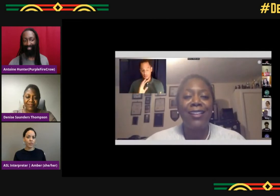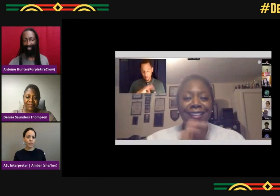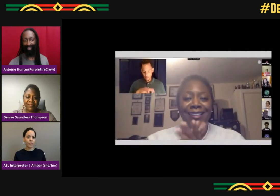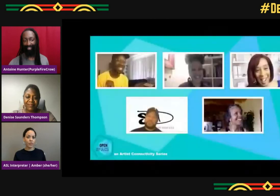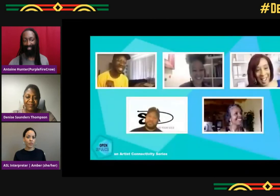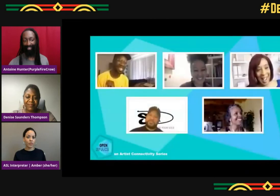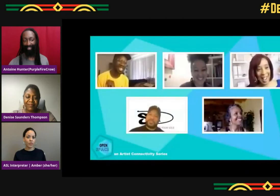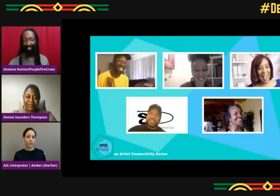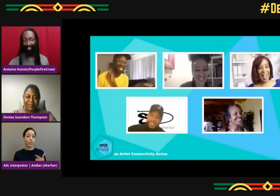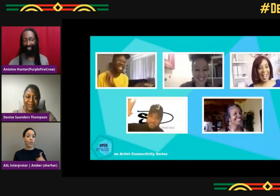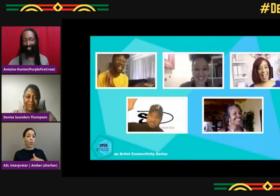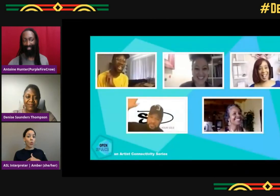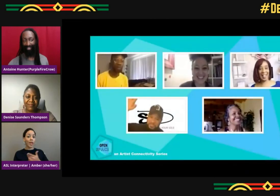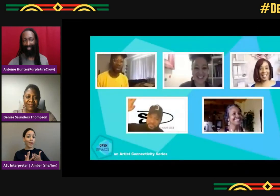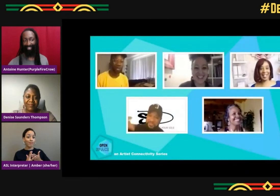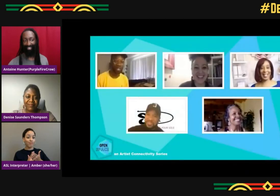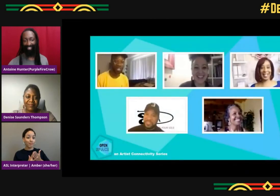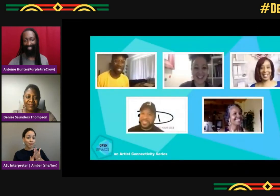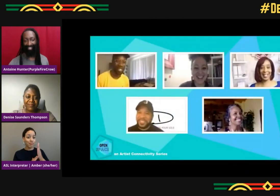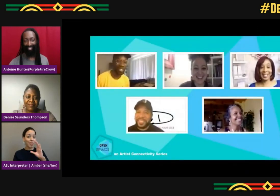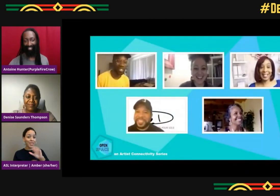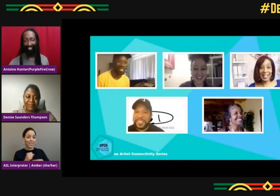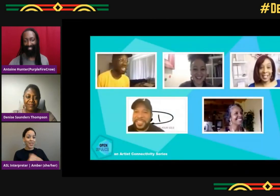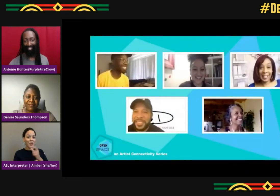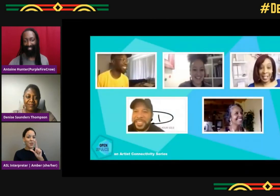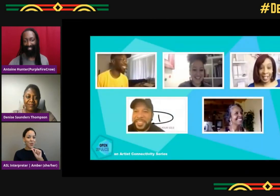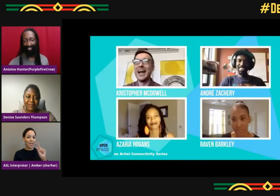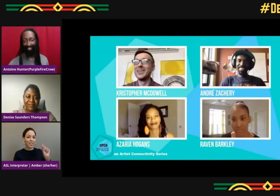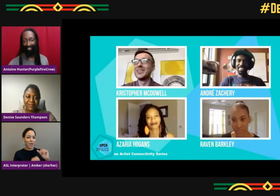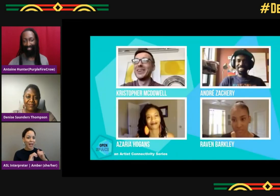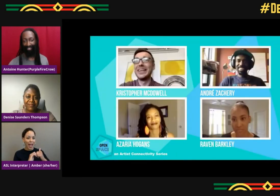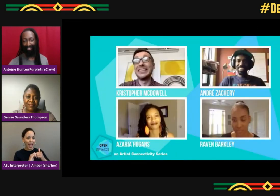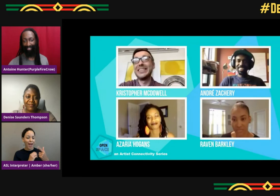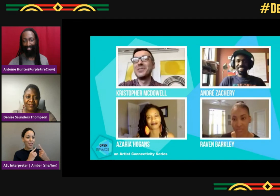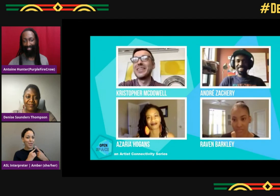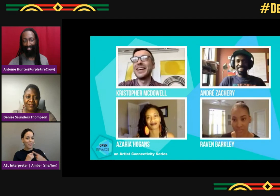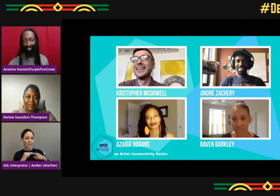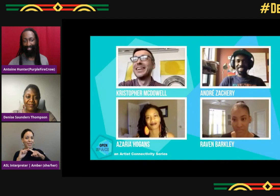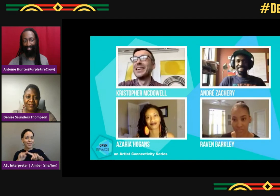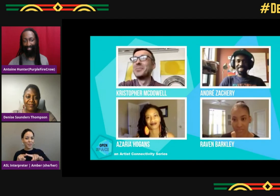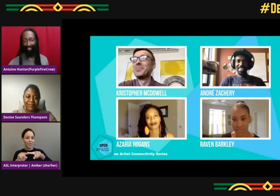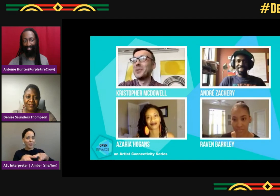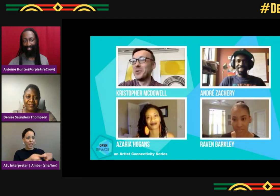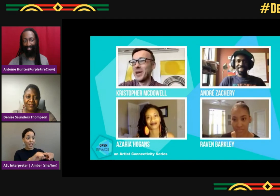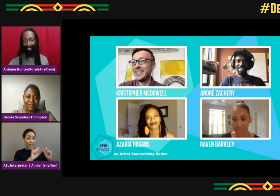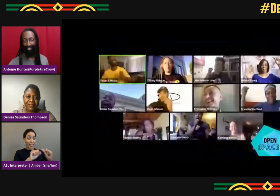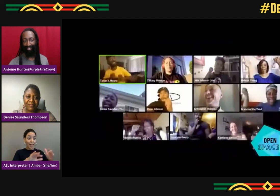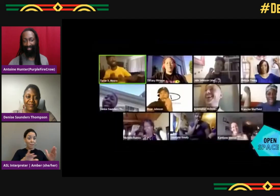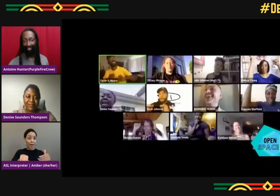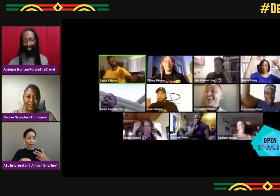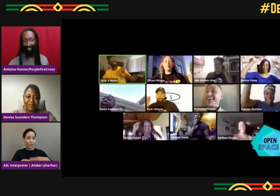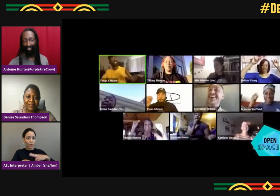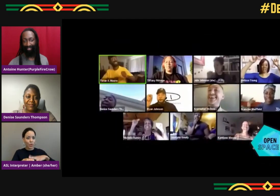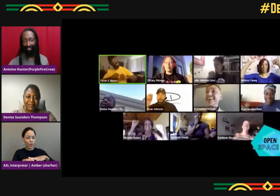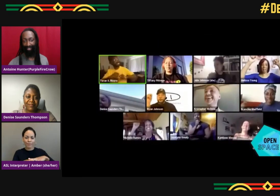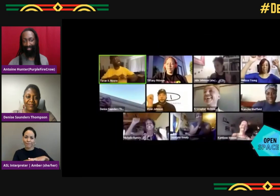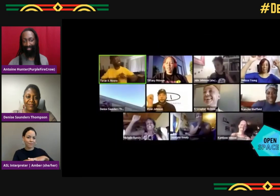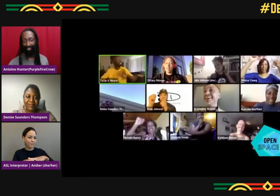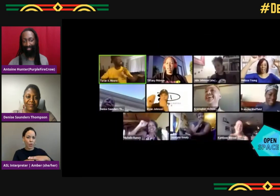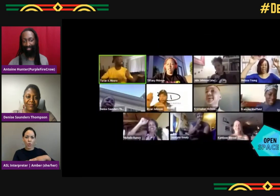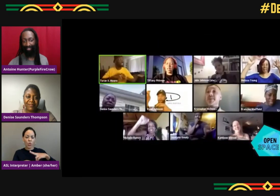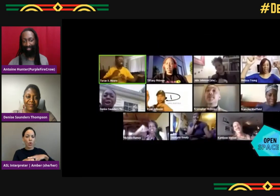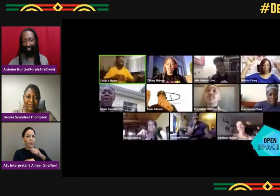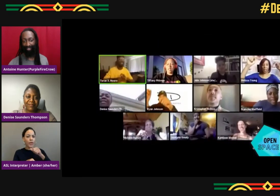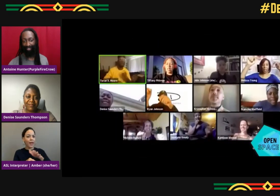2020 by leaning on each other. We won't go back to normal because normal is not enough. We